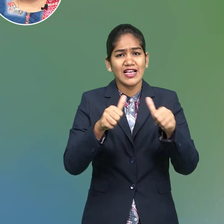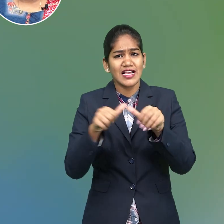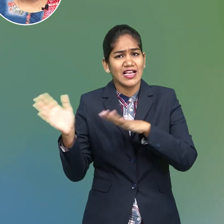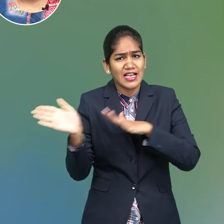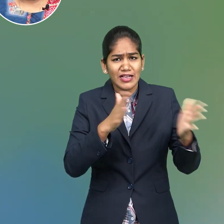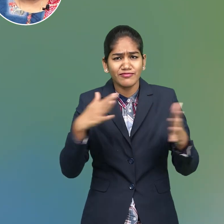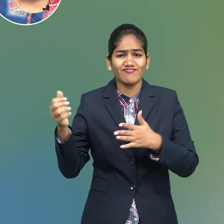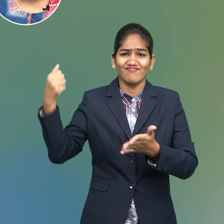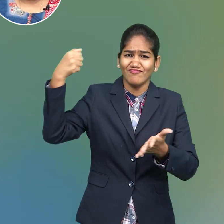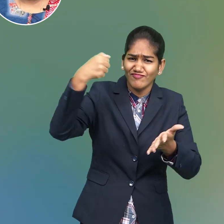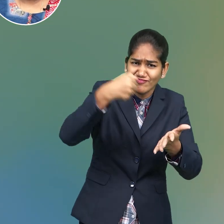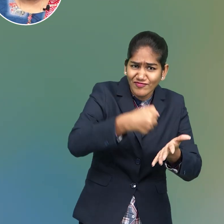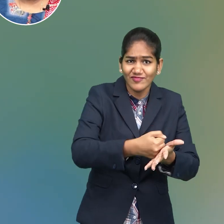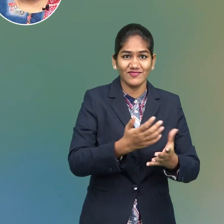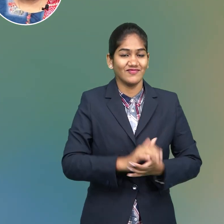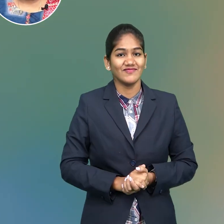atmospheric pressure,